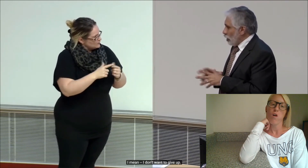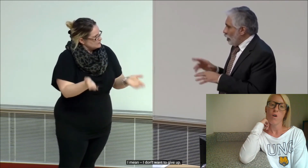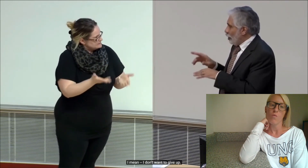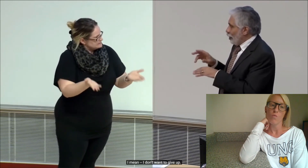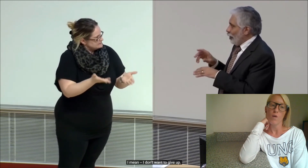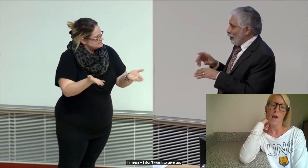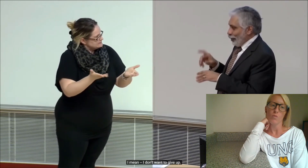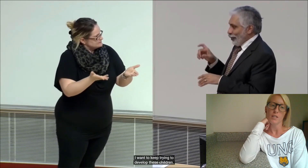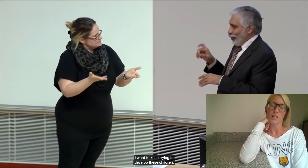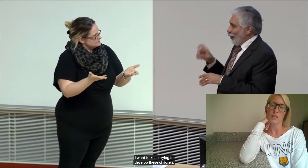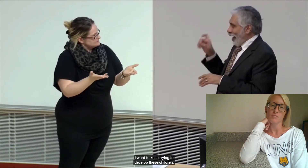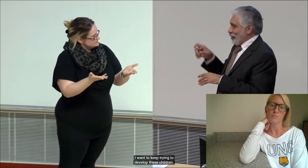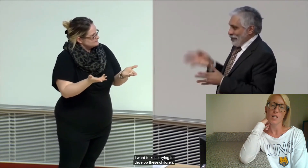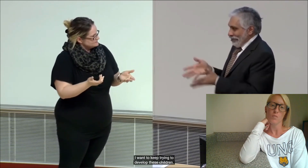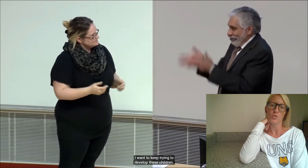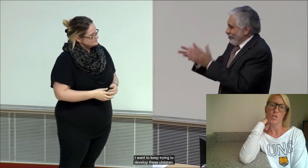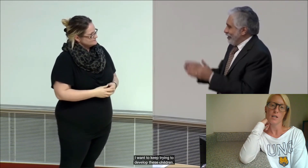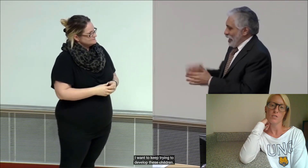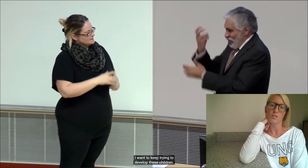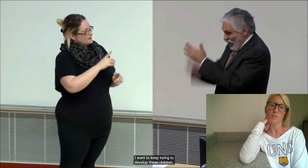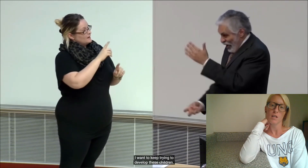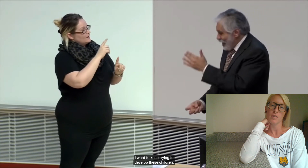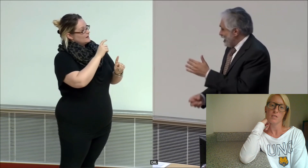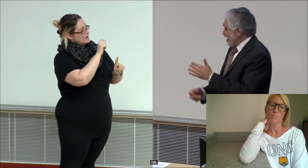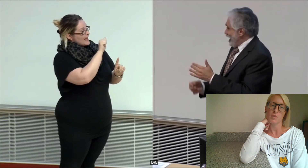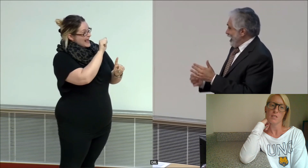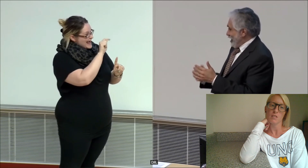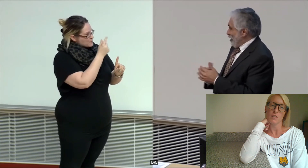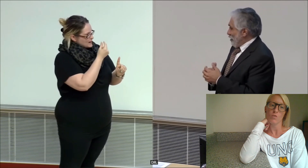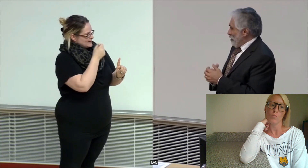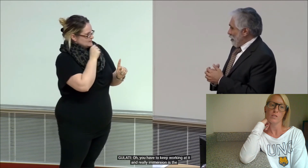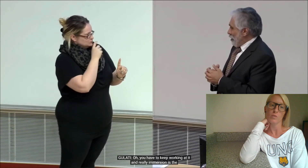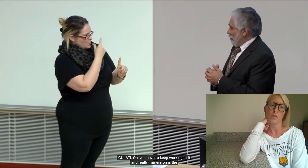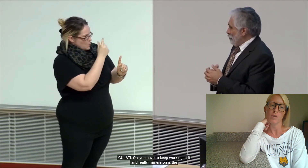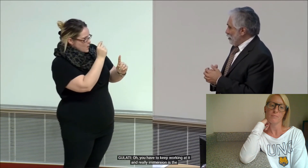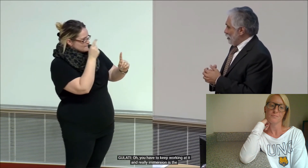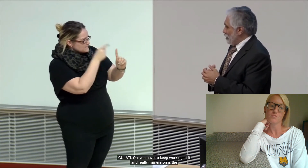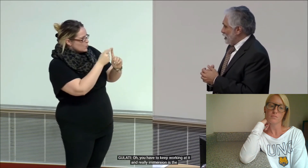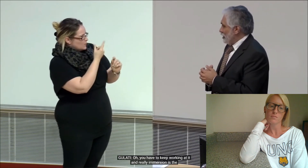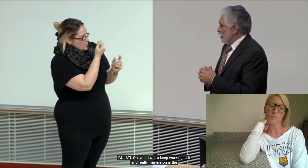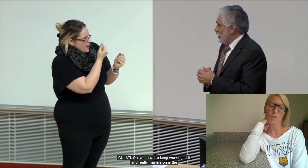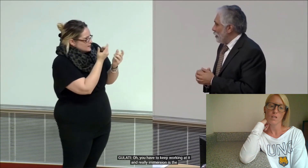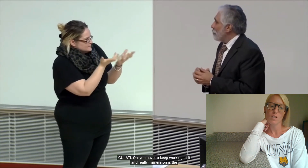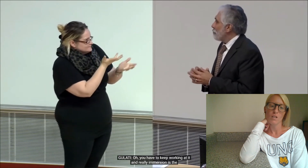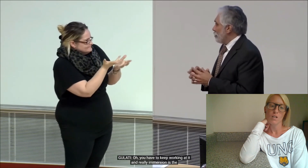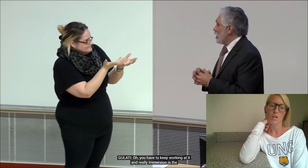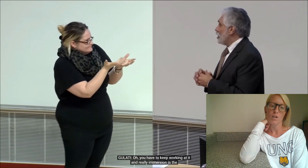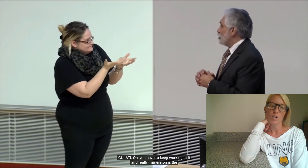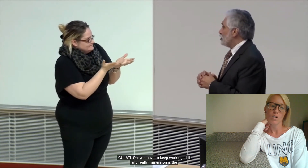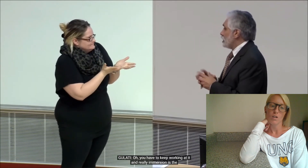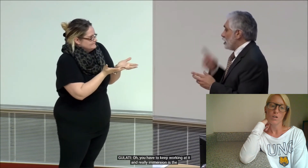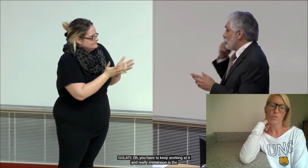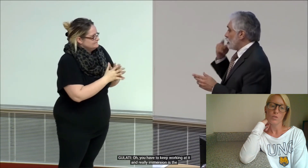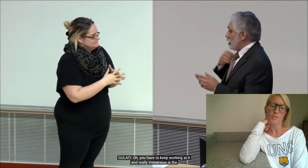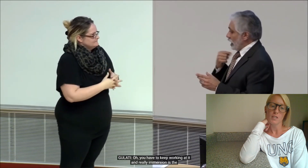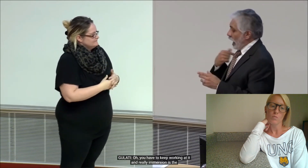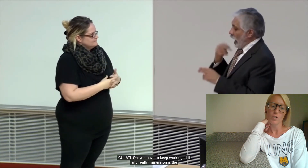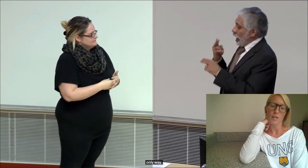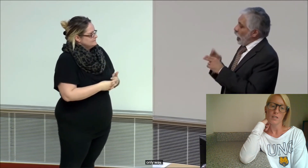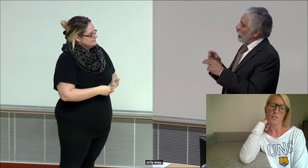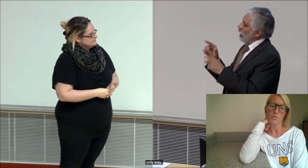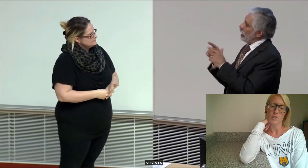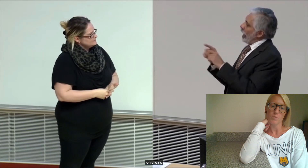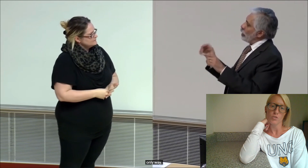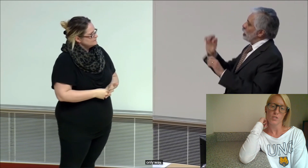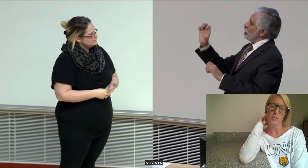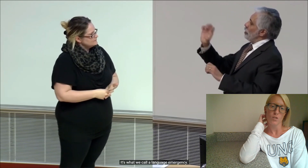know I don't want to give how up. we I want to can keep trying help to the develop child these children. be successful? Oh, you have to keep working at it, and Oh, really you have to immersion keep is